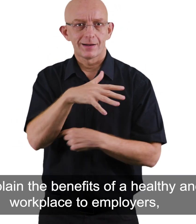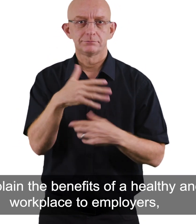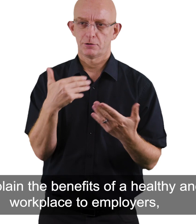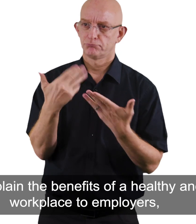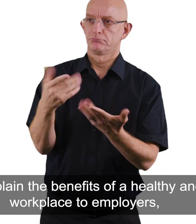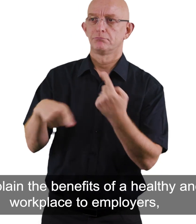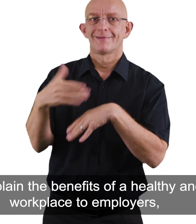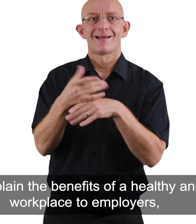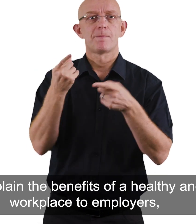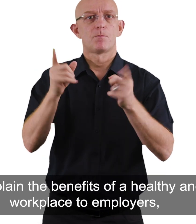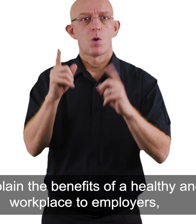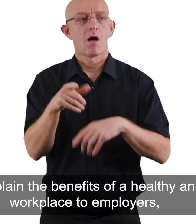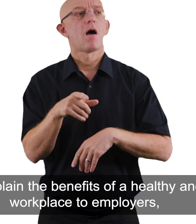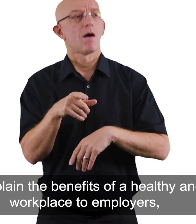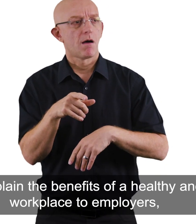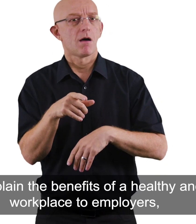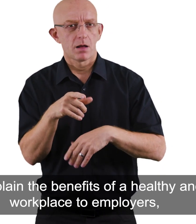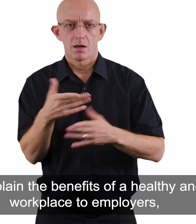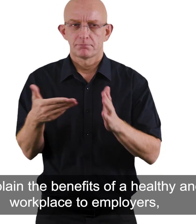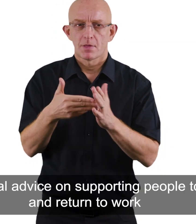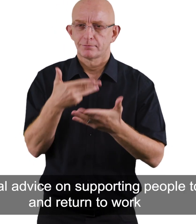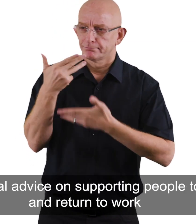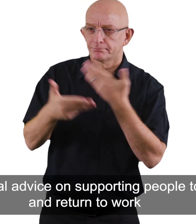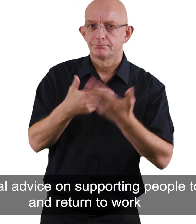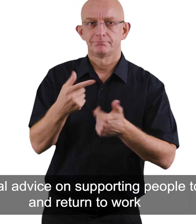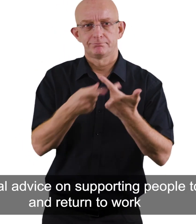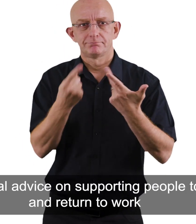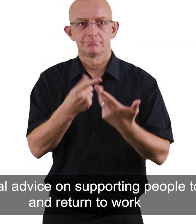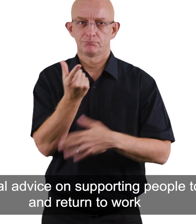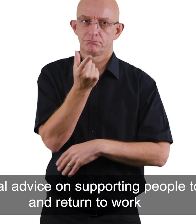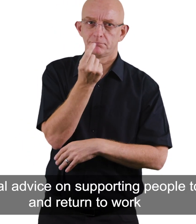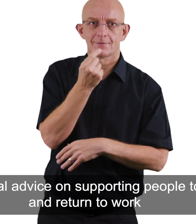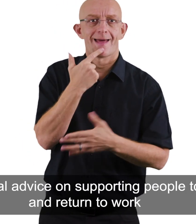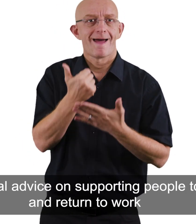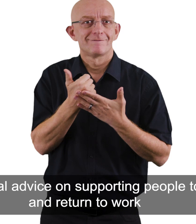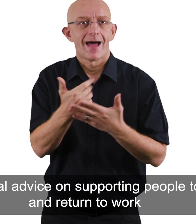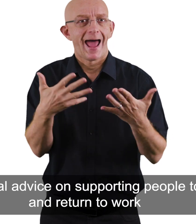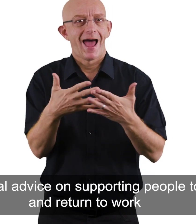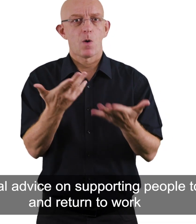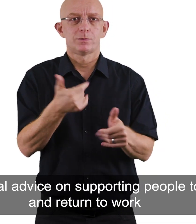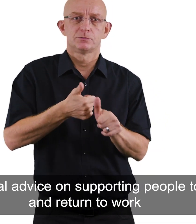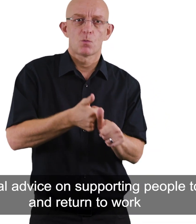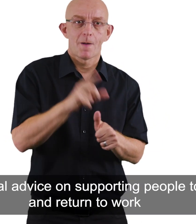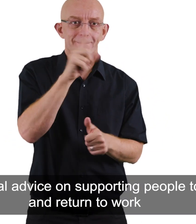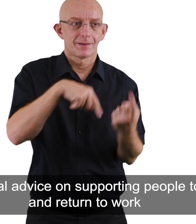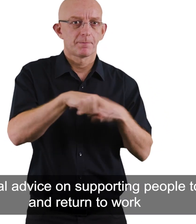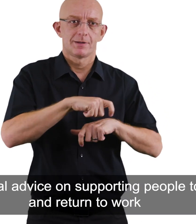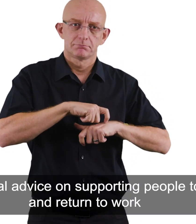workplace to employers, offer practical advice on supporting people